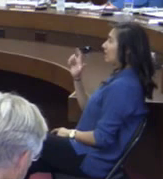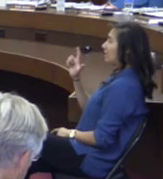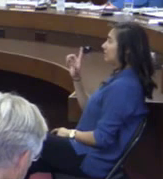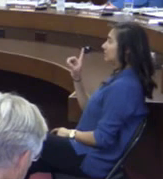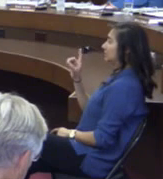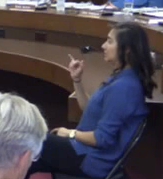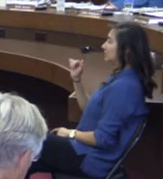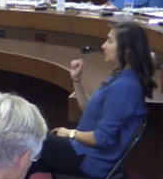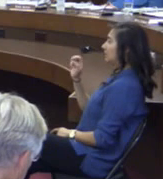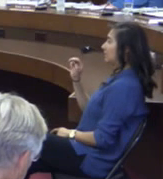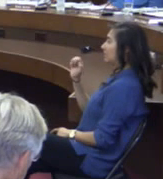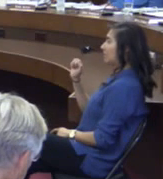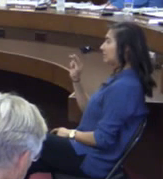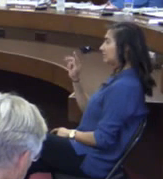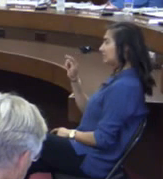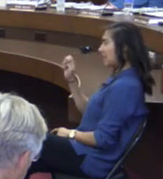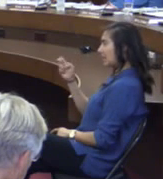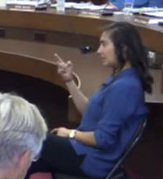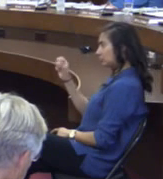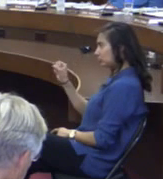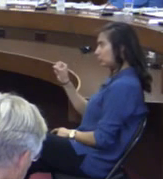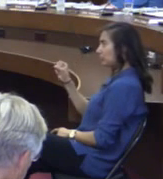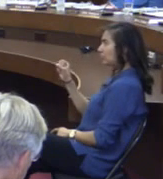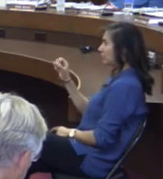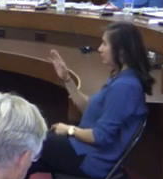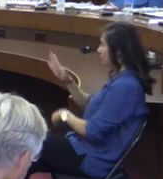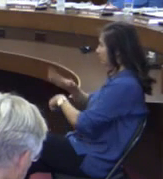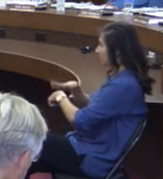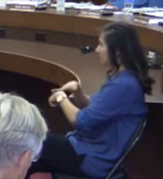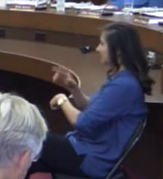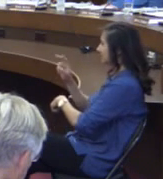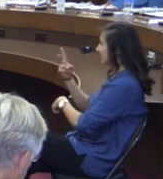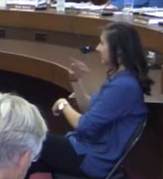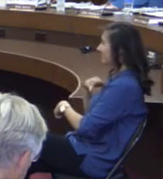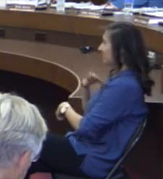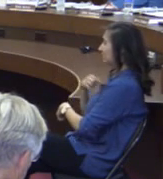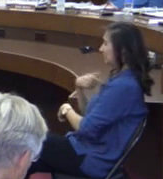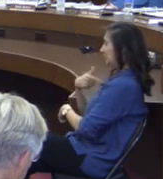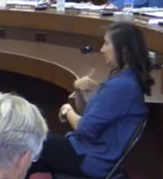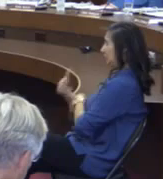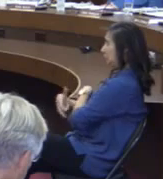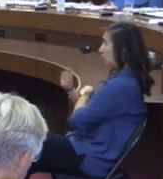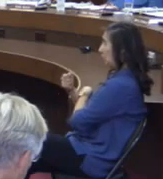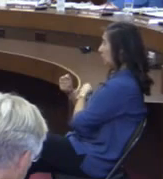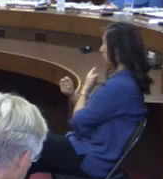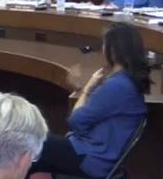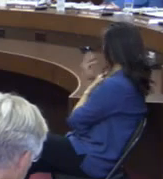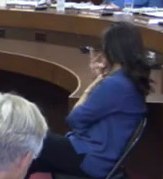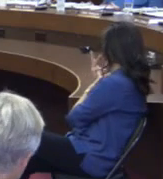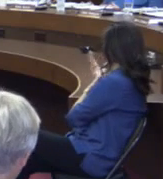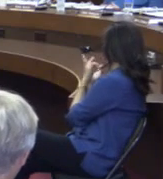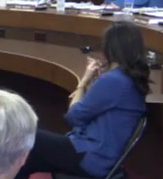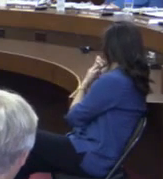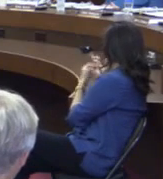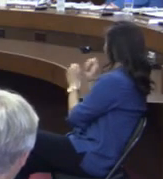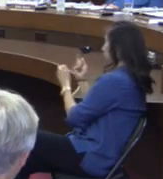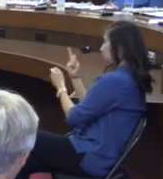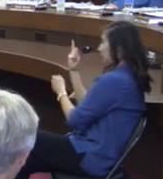the second faculty person we stole from El Diamante, so Mr. Sherman, you might need to do a little... I've already had to...